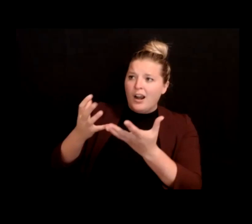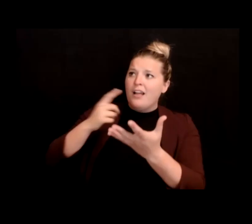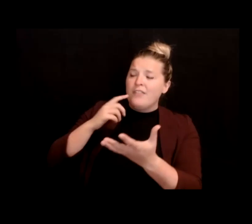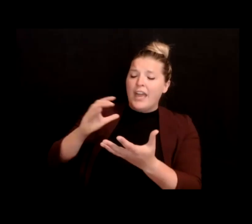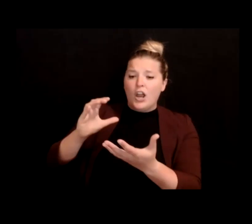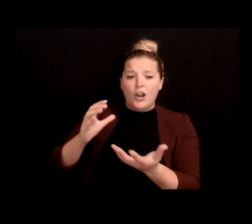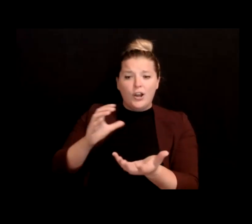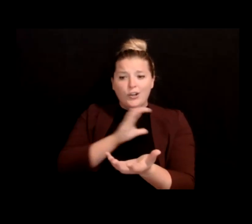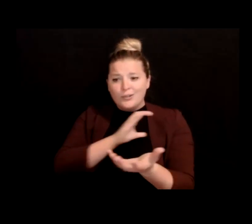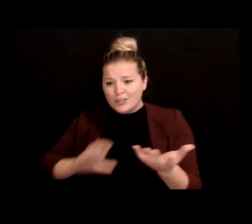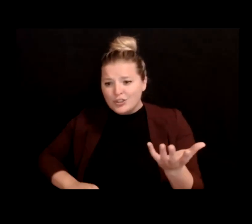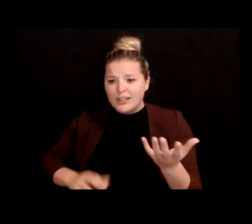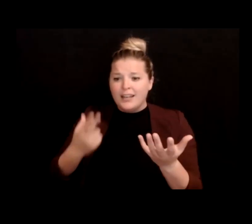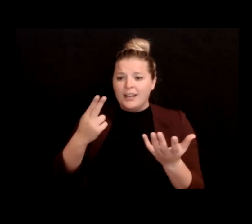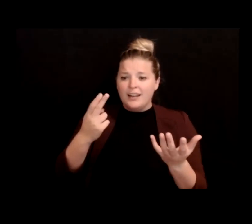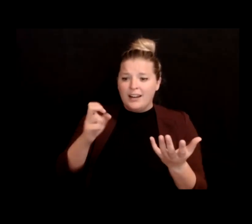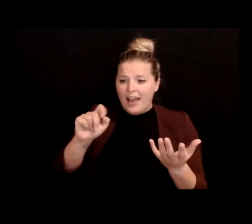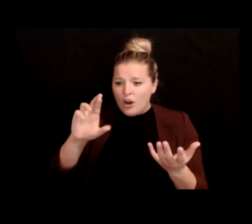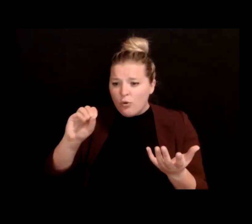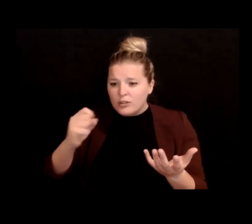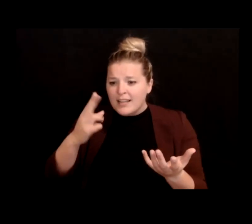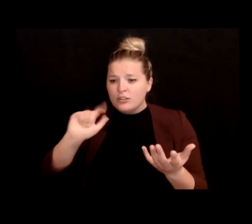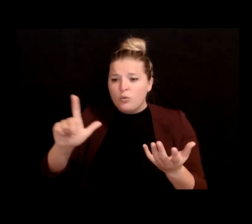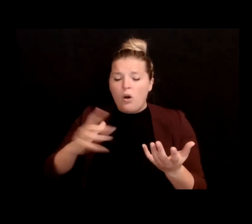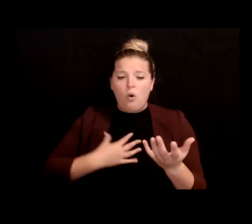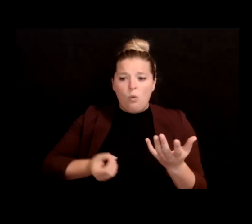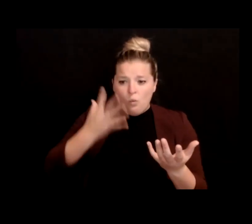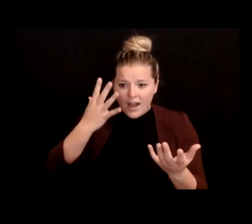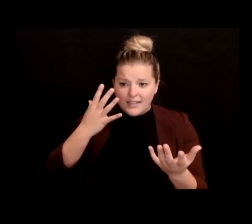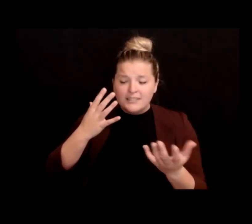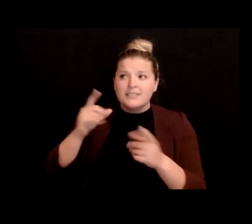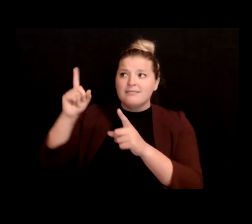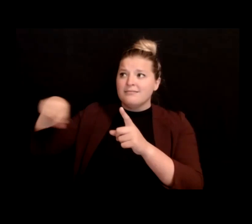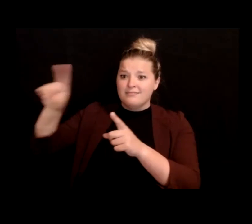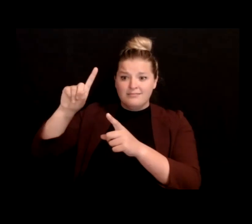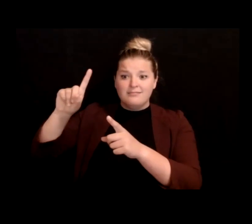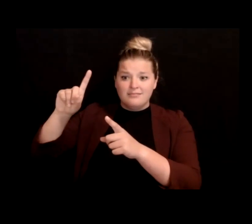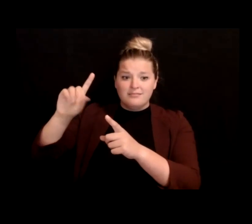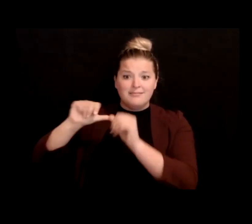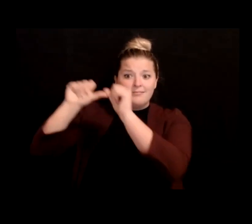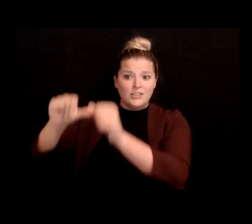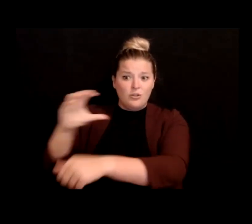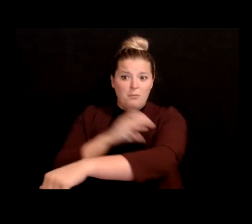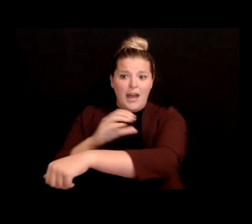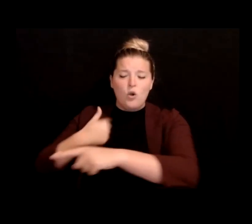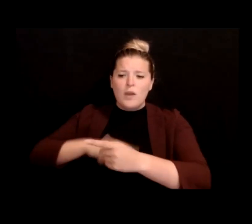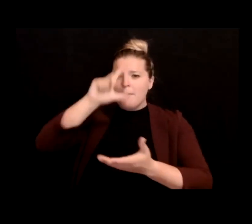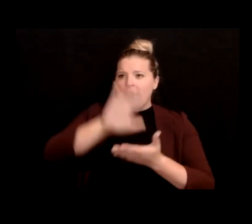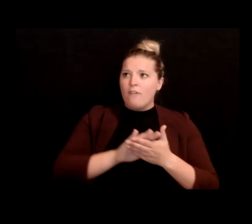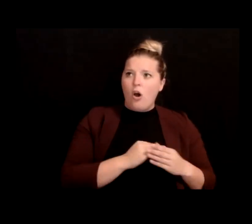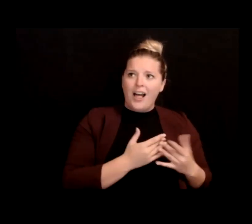white, male, educated, Western, and in the global North, so that we can then attain some measure of,